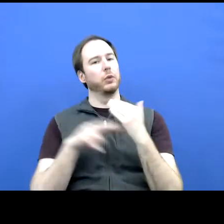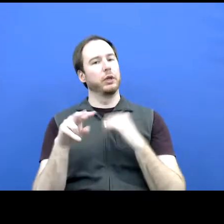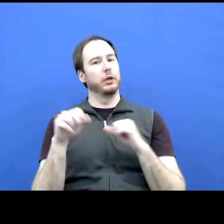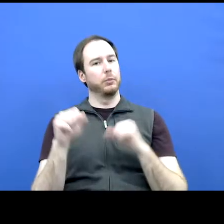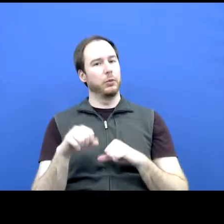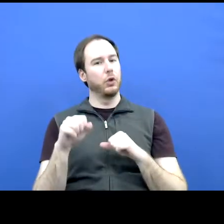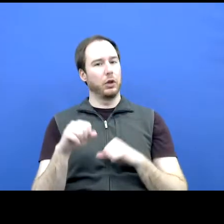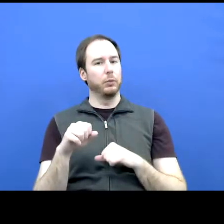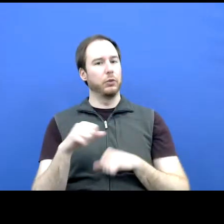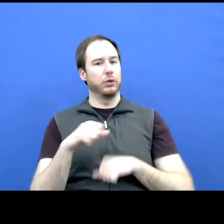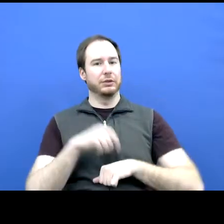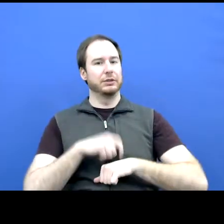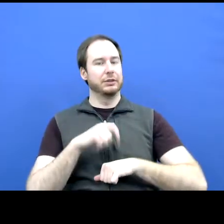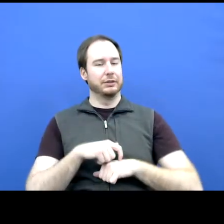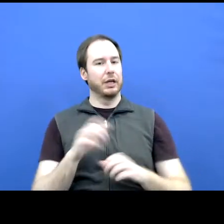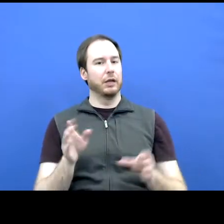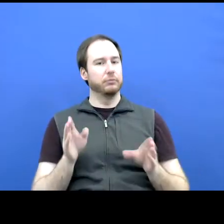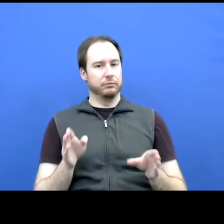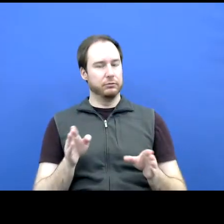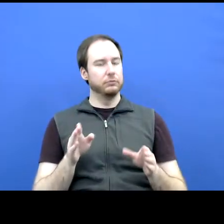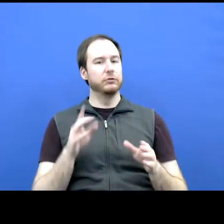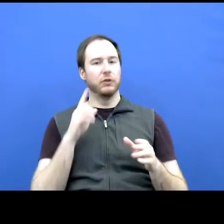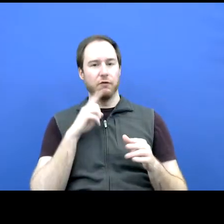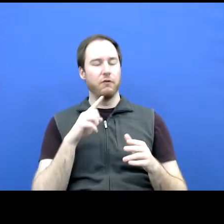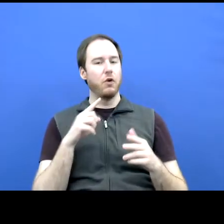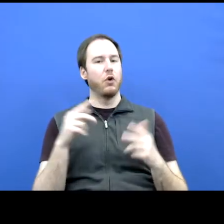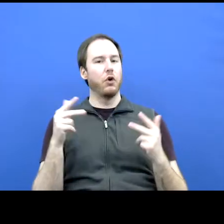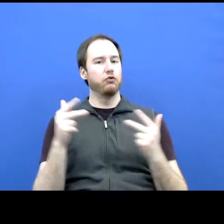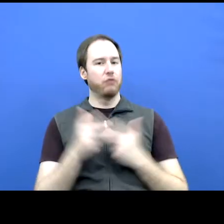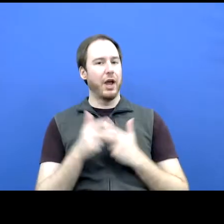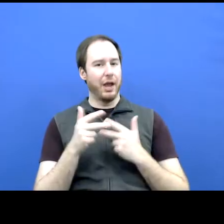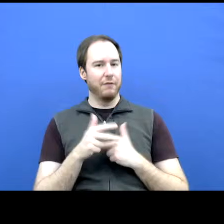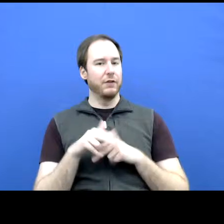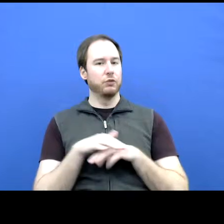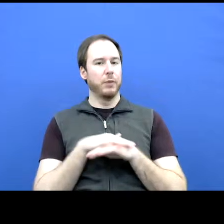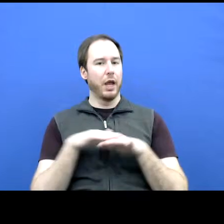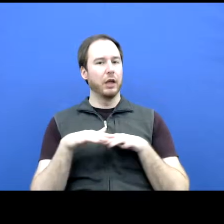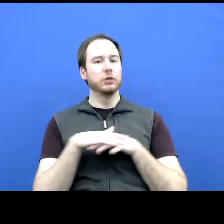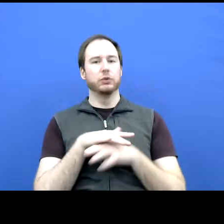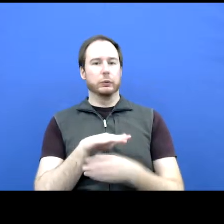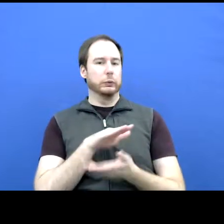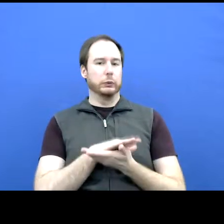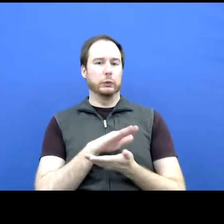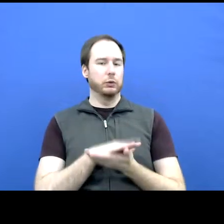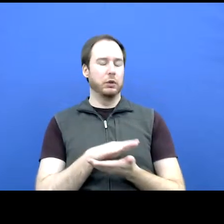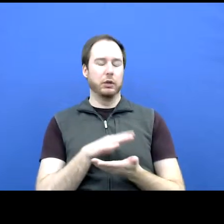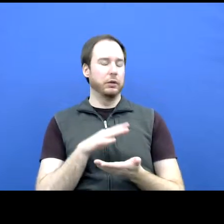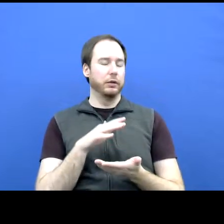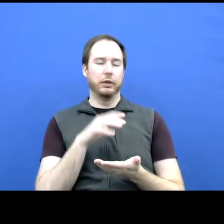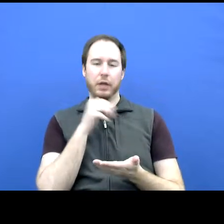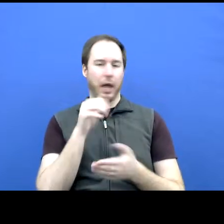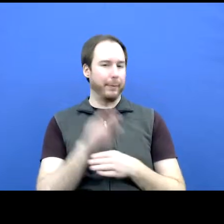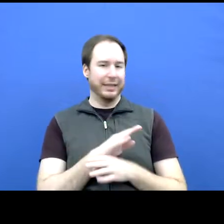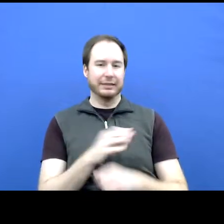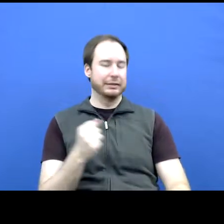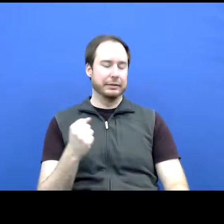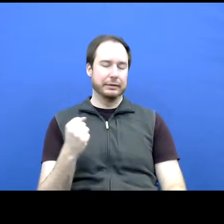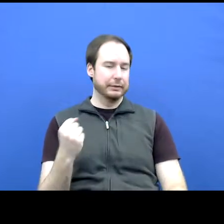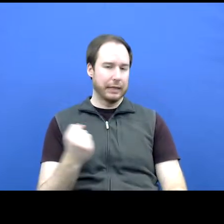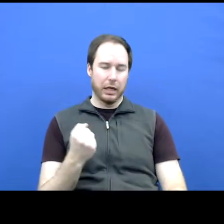predictable daytime traffic patterns. Schools are rarely busy on